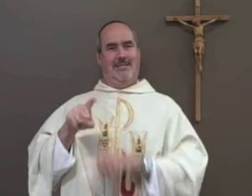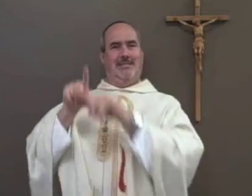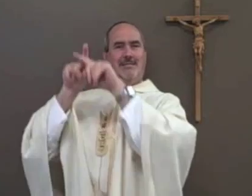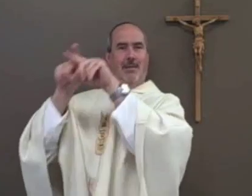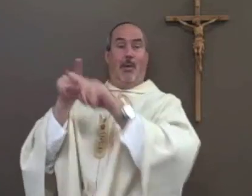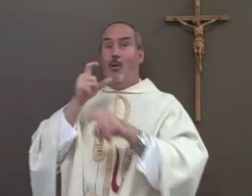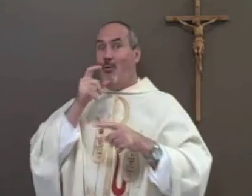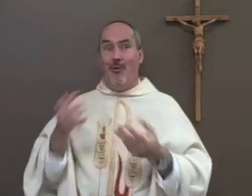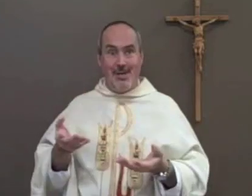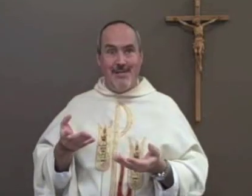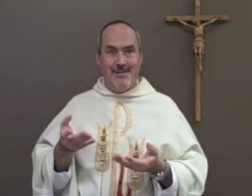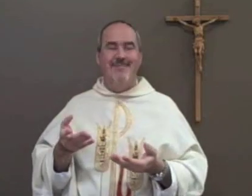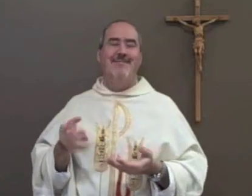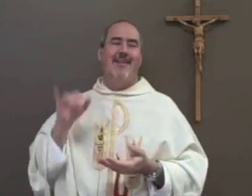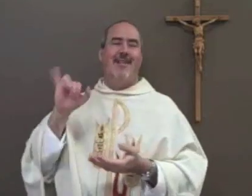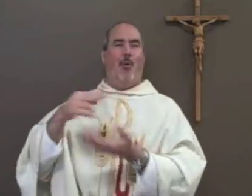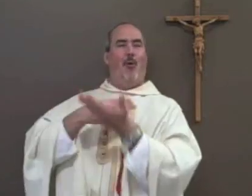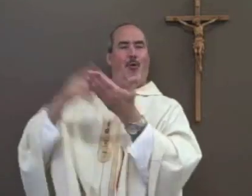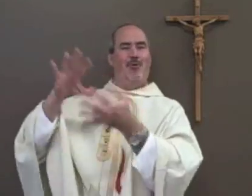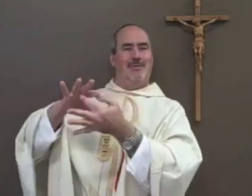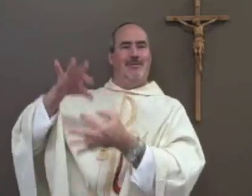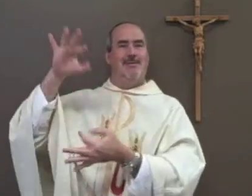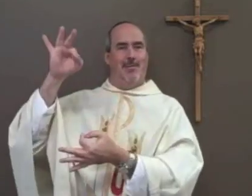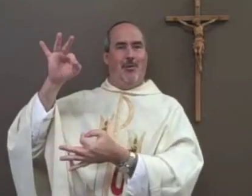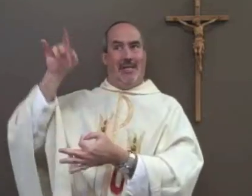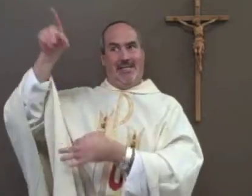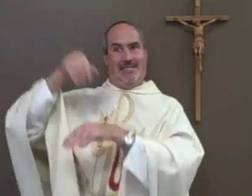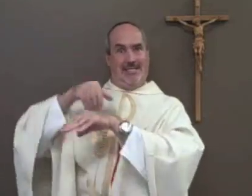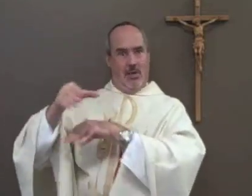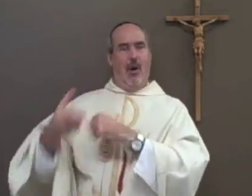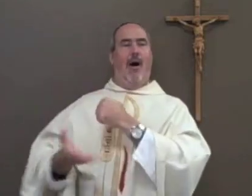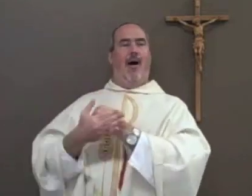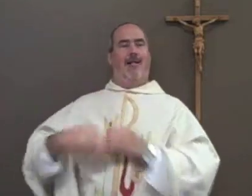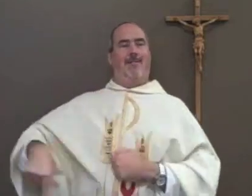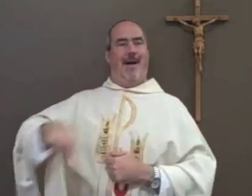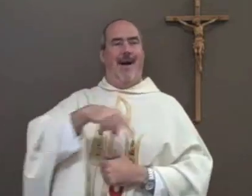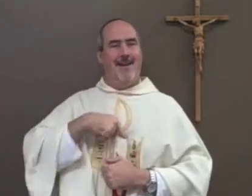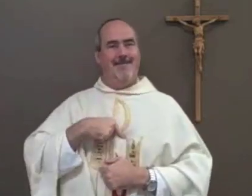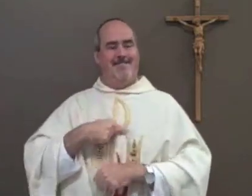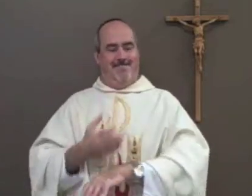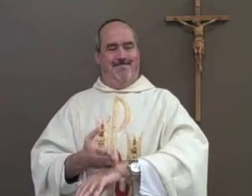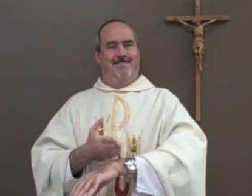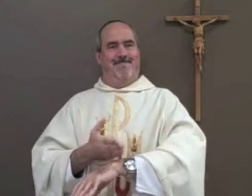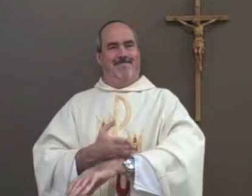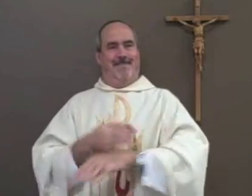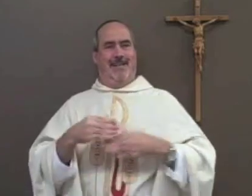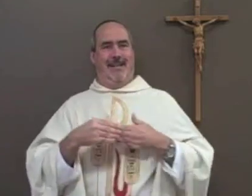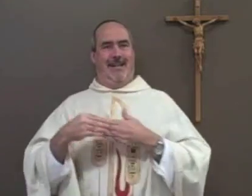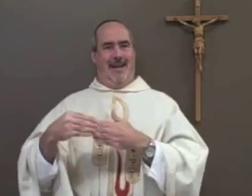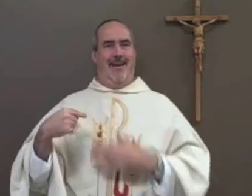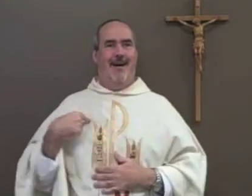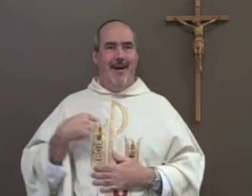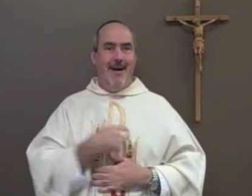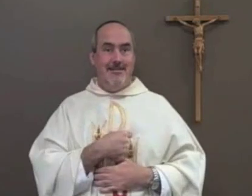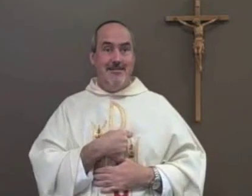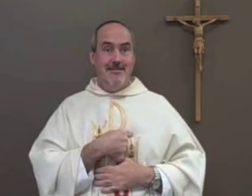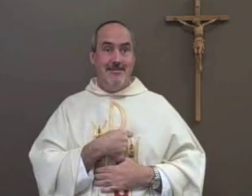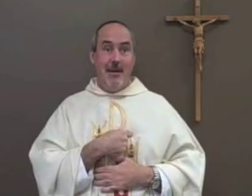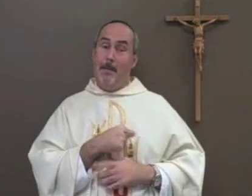ourselves. We have to depend on God, the Holy Spirit, and ask God to send the Holy Spirit to help us